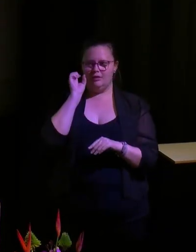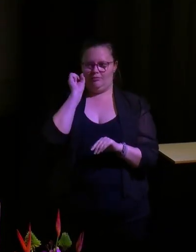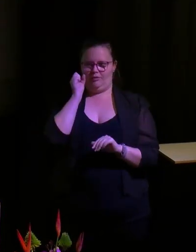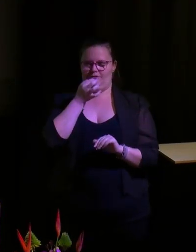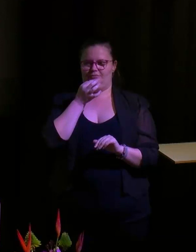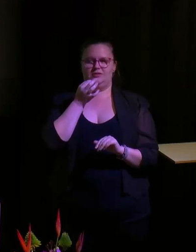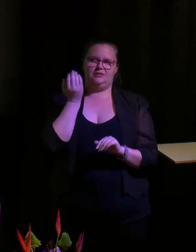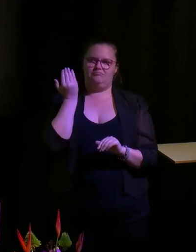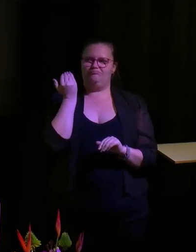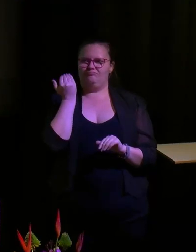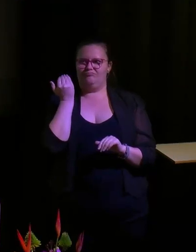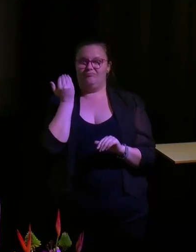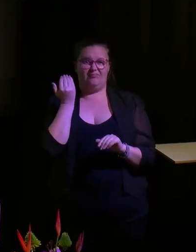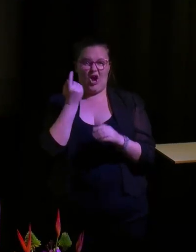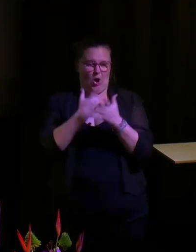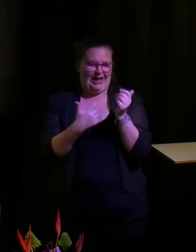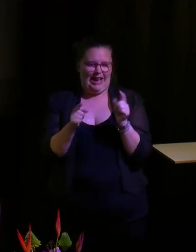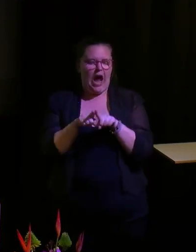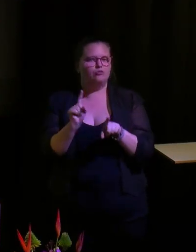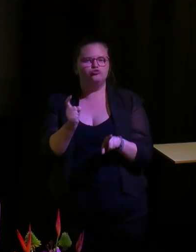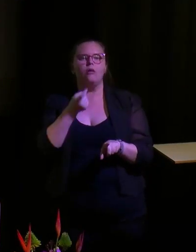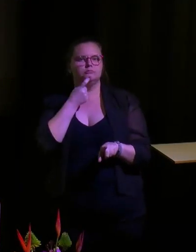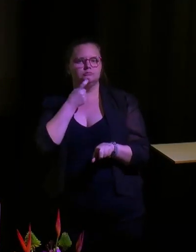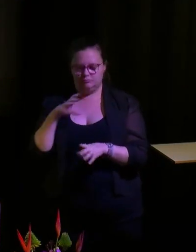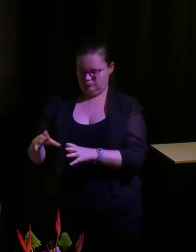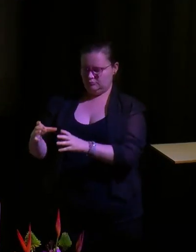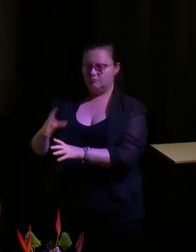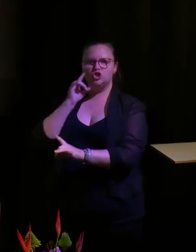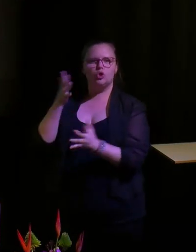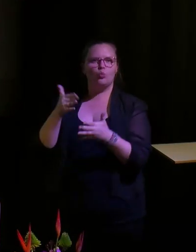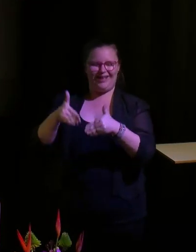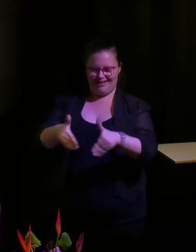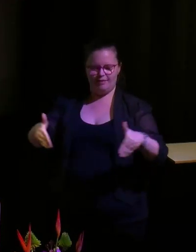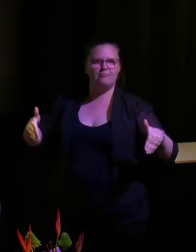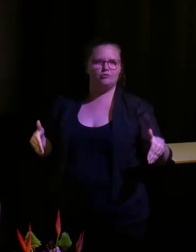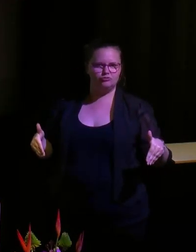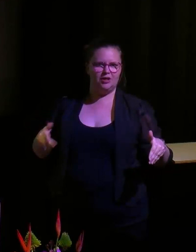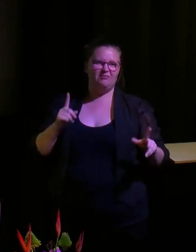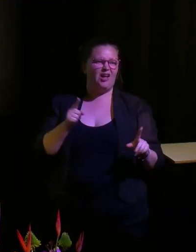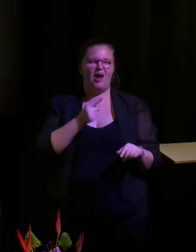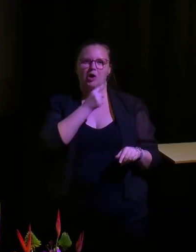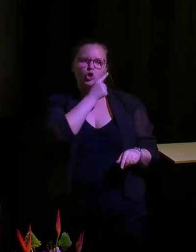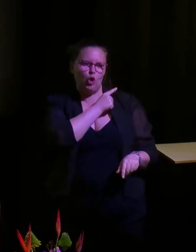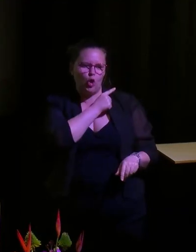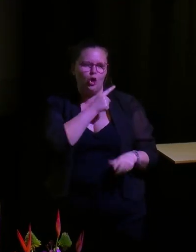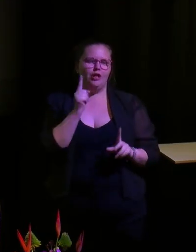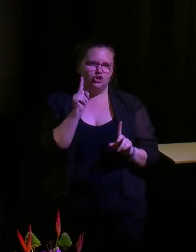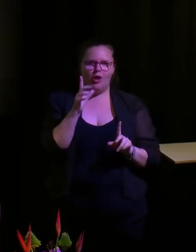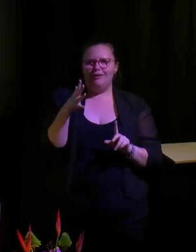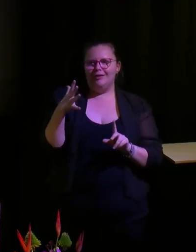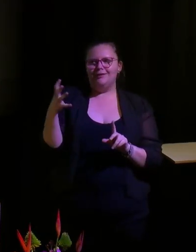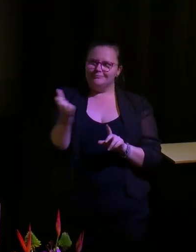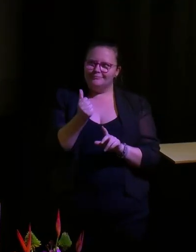boundary markers which were rocks. And, but, you know, I'm a girl, so I had to get my son to